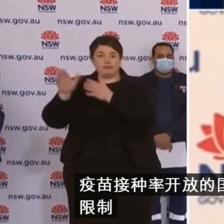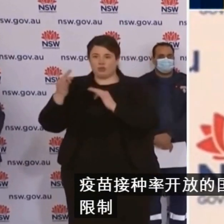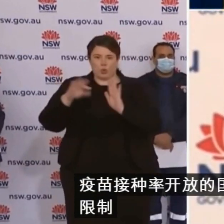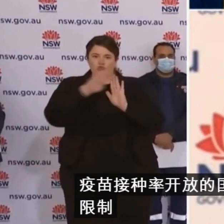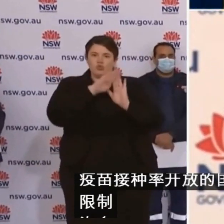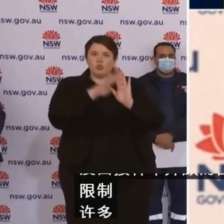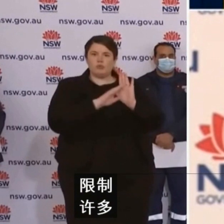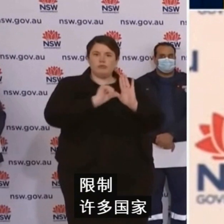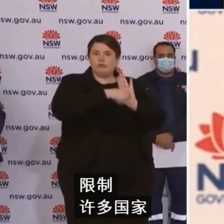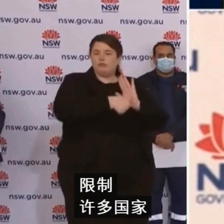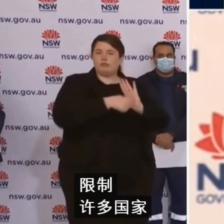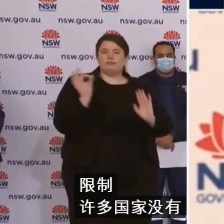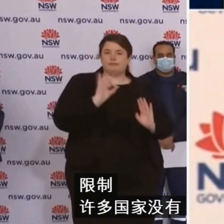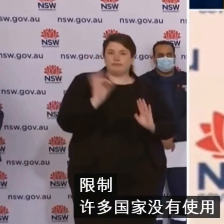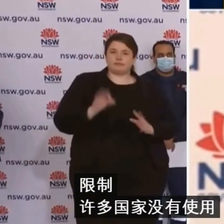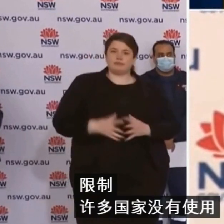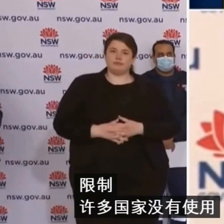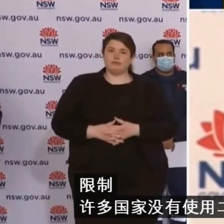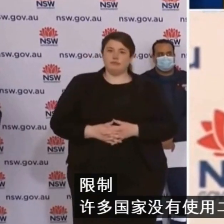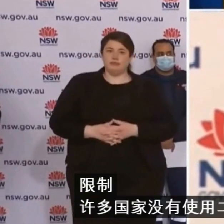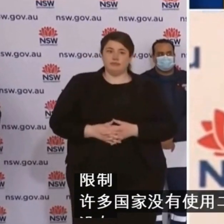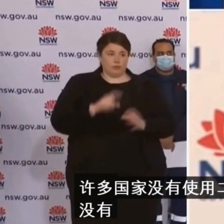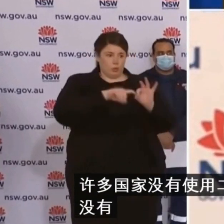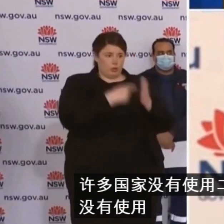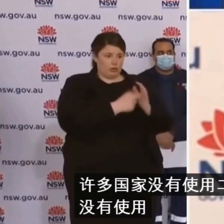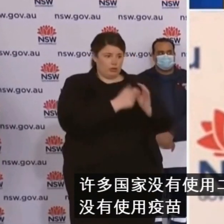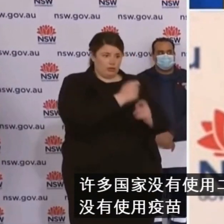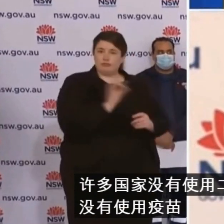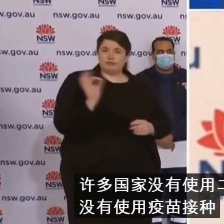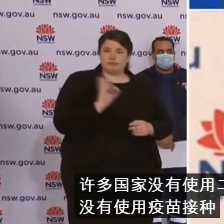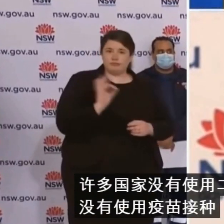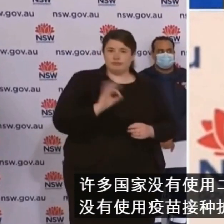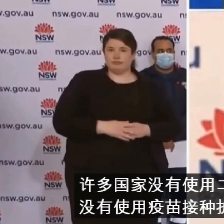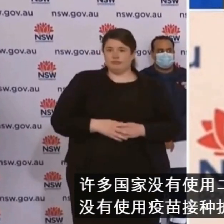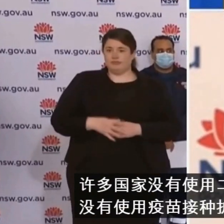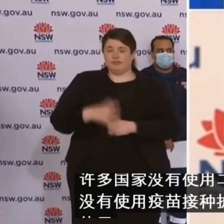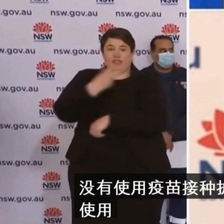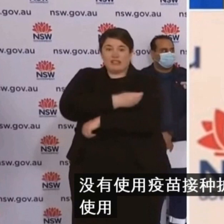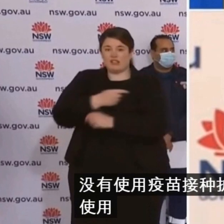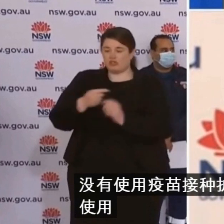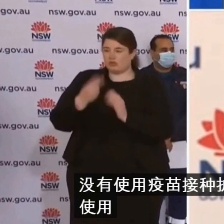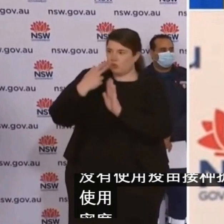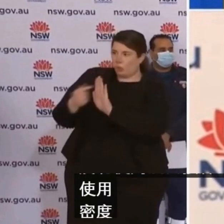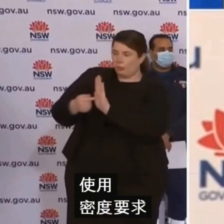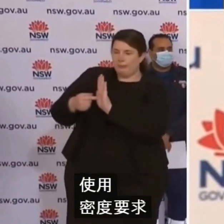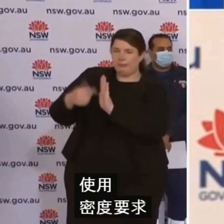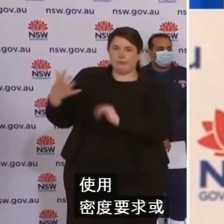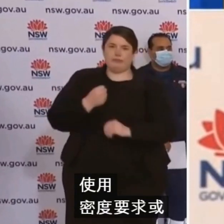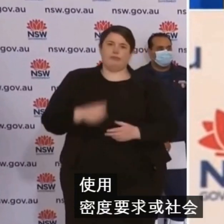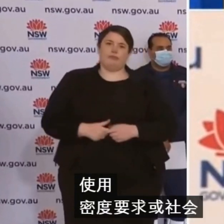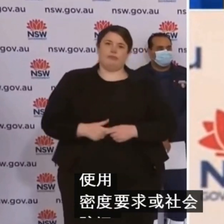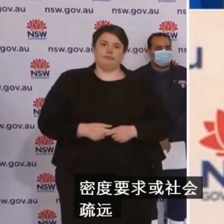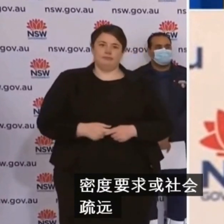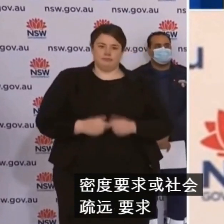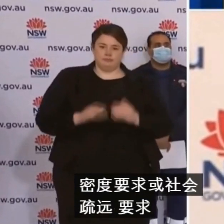place. Many countries didn't use QR codes, didn't use vaccination passports, didn't use density